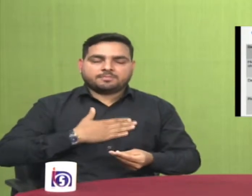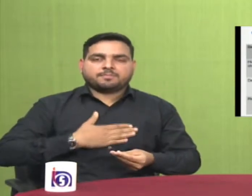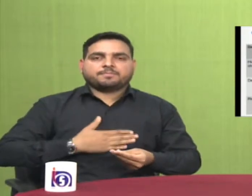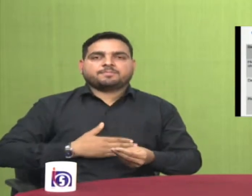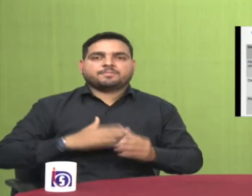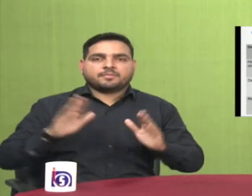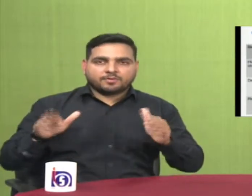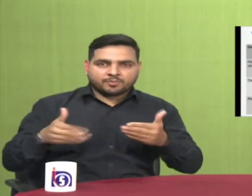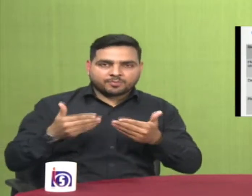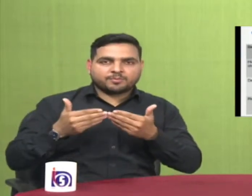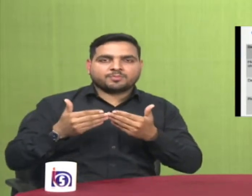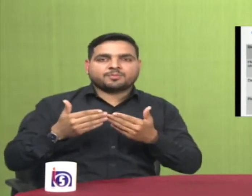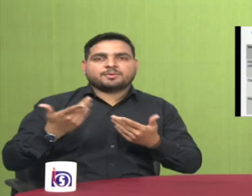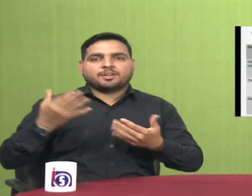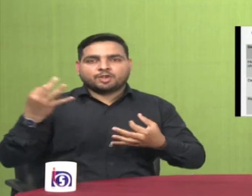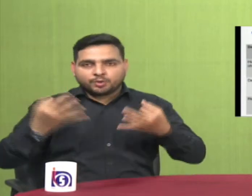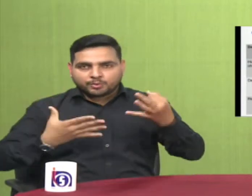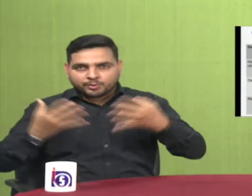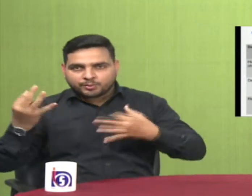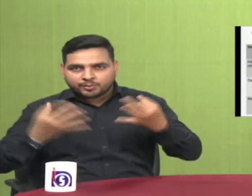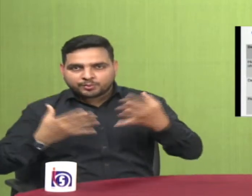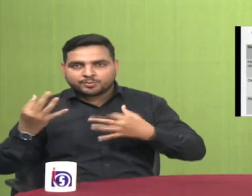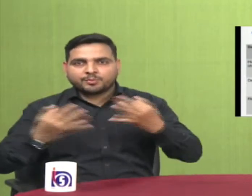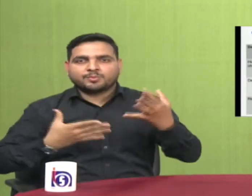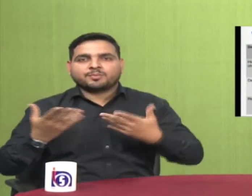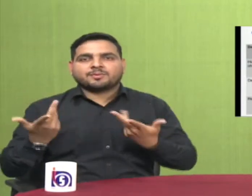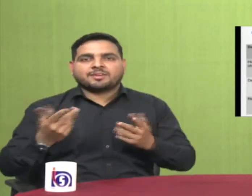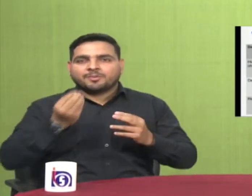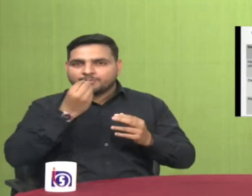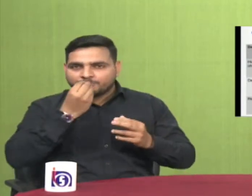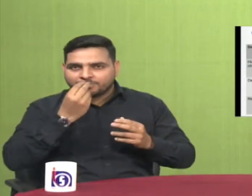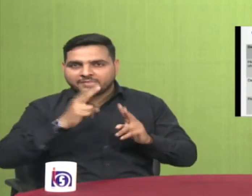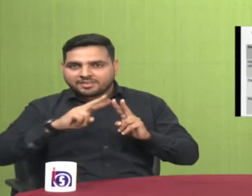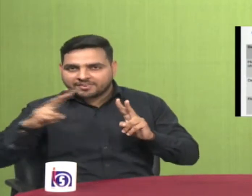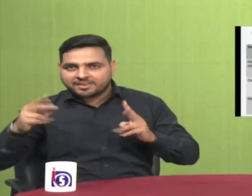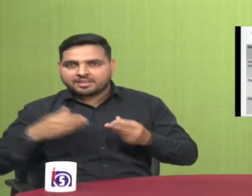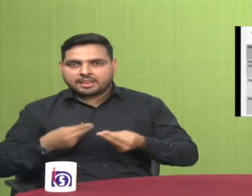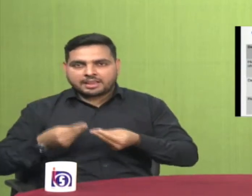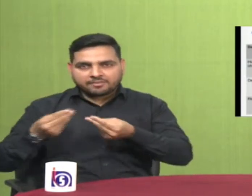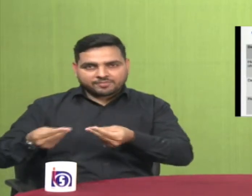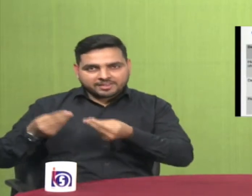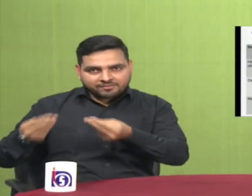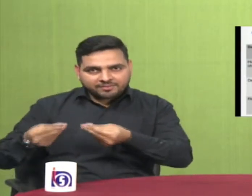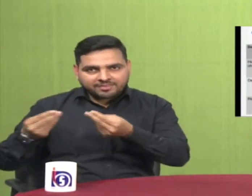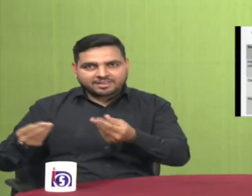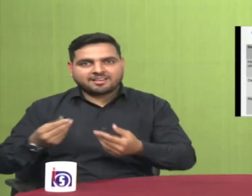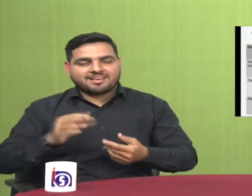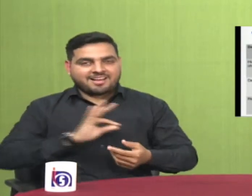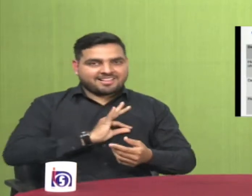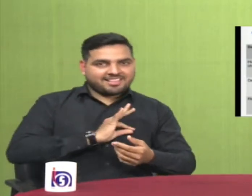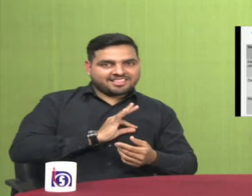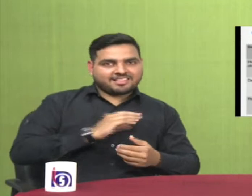give him calmness and be calm. Introduce new food along with the favorite food of the child.